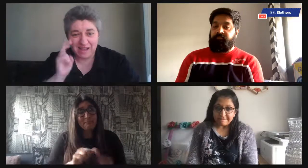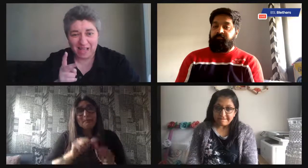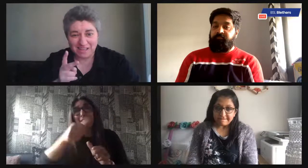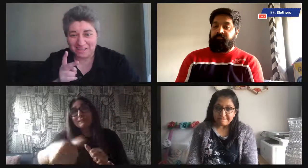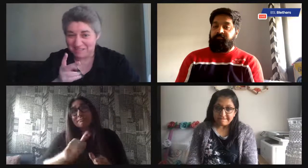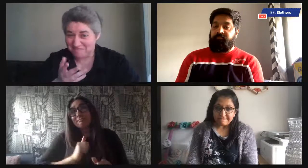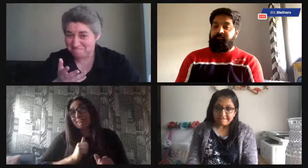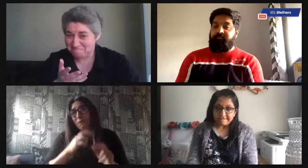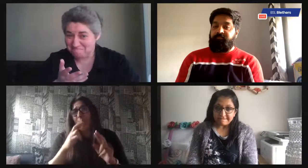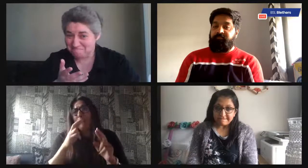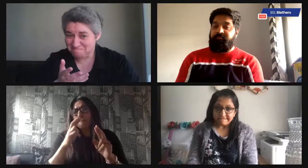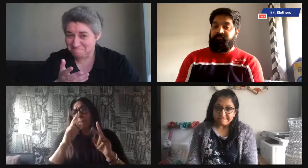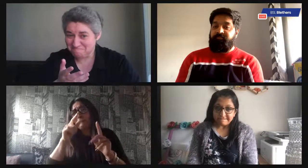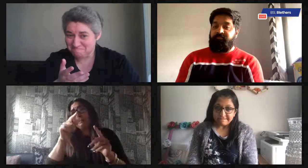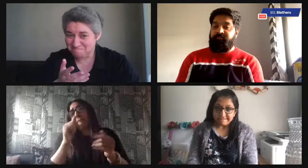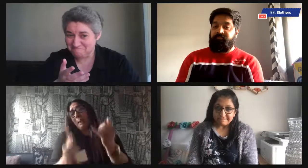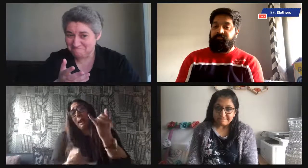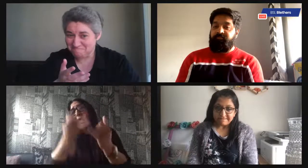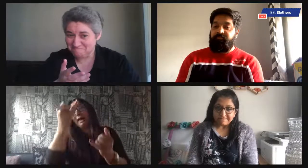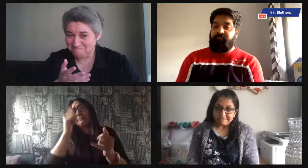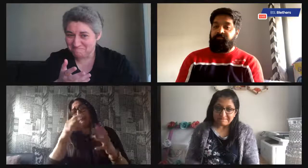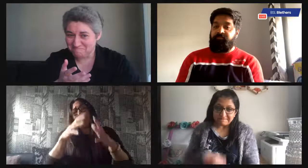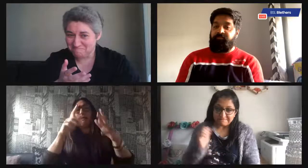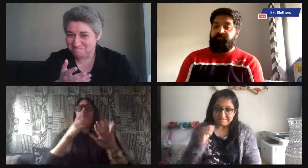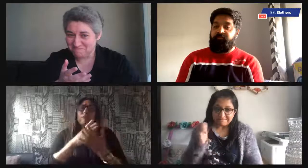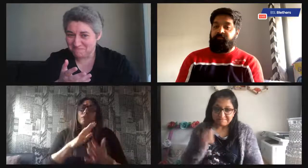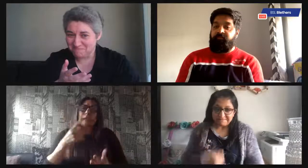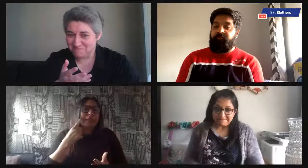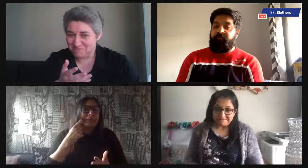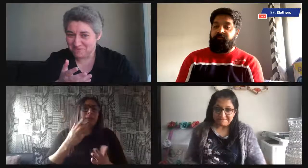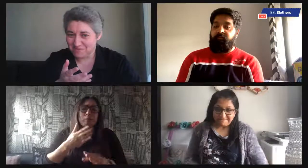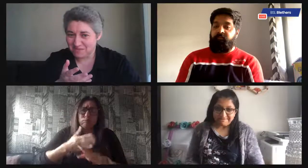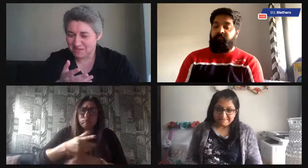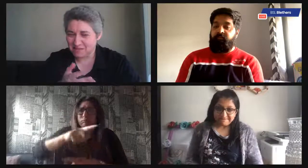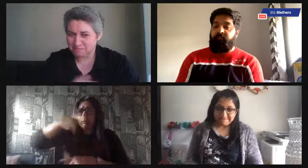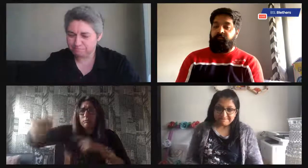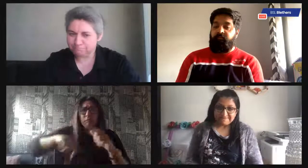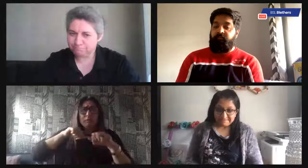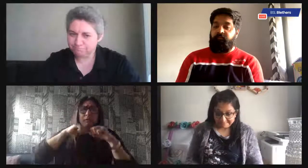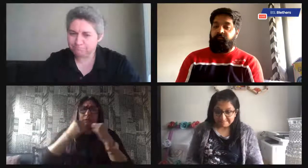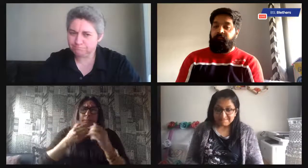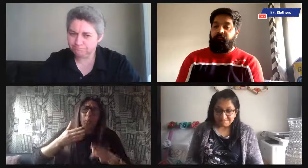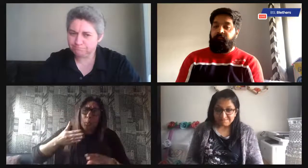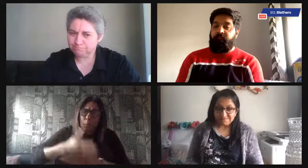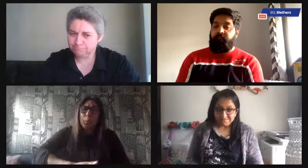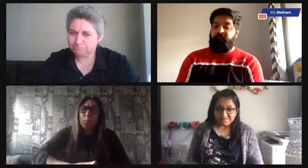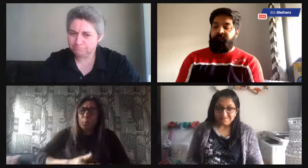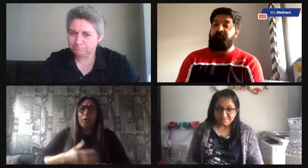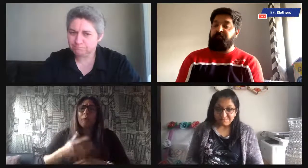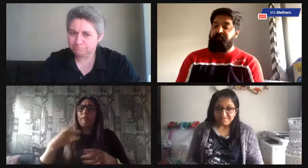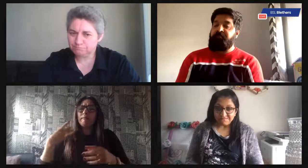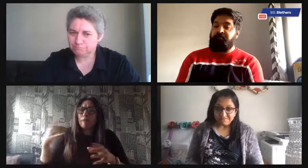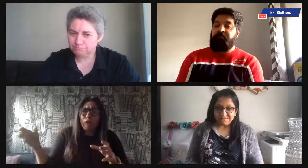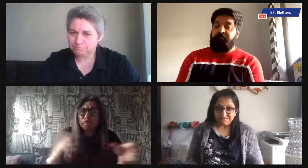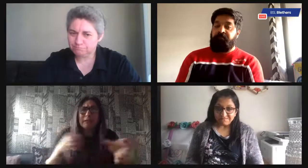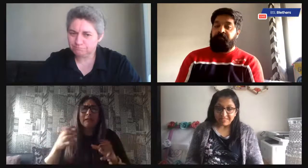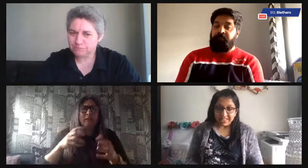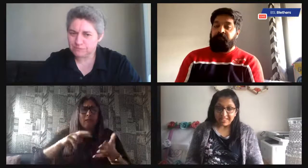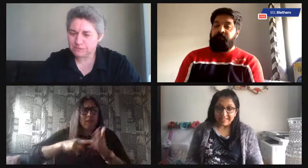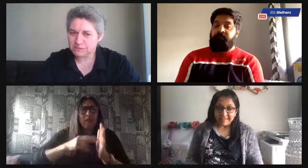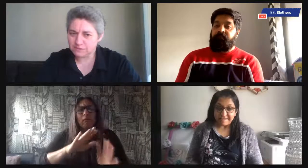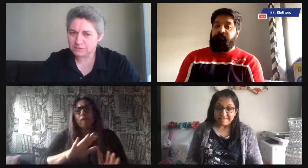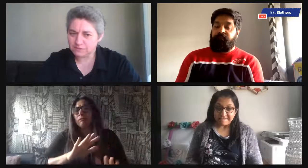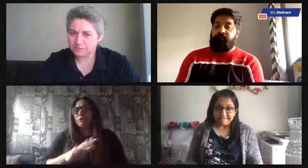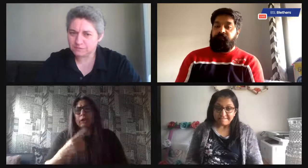2015. And then the next, we're hoping maybe it's not easy to plan it, honestly. It's such a lot of